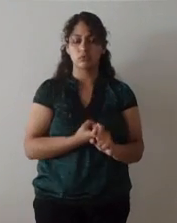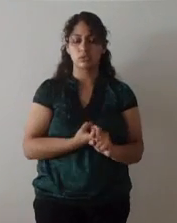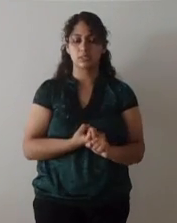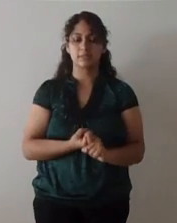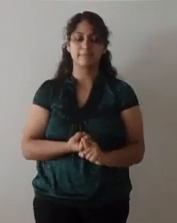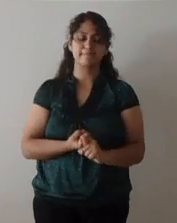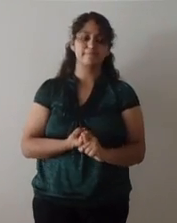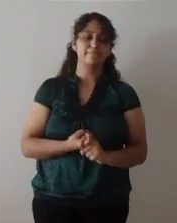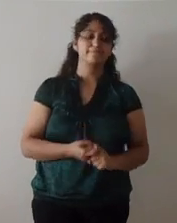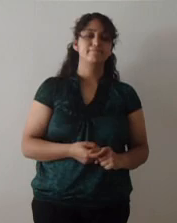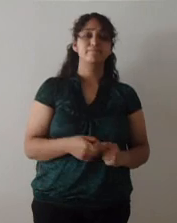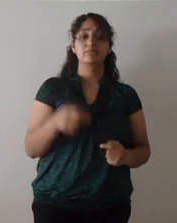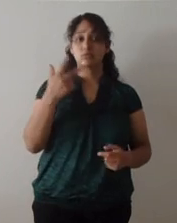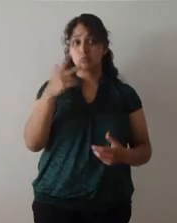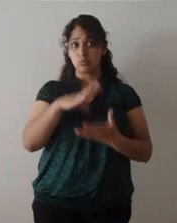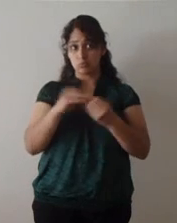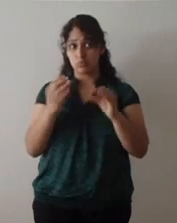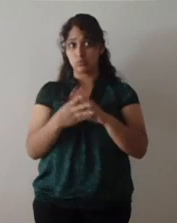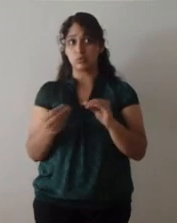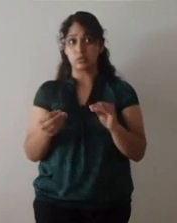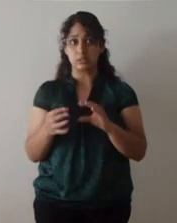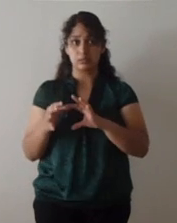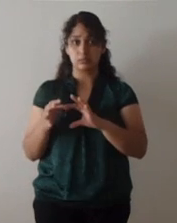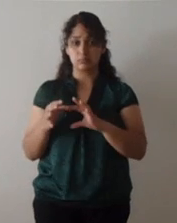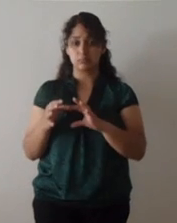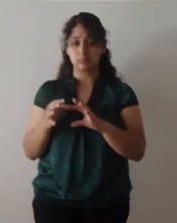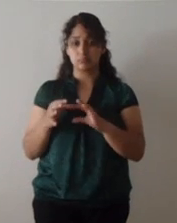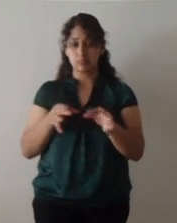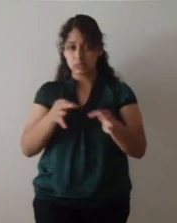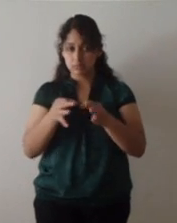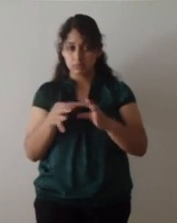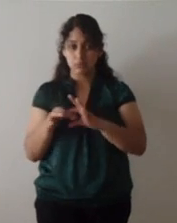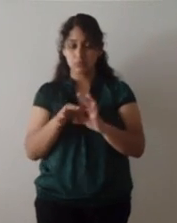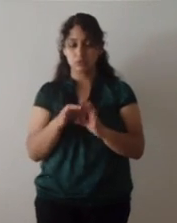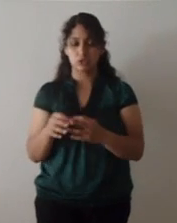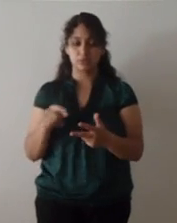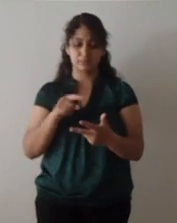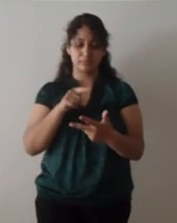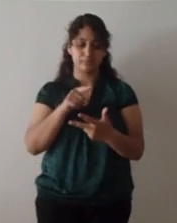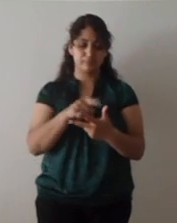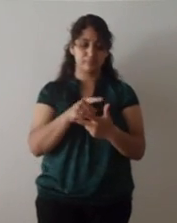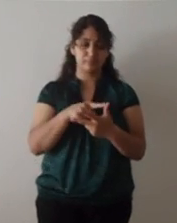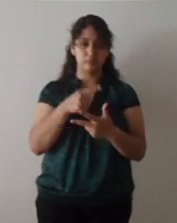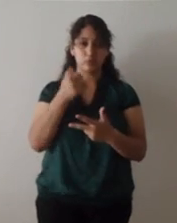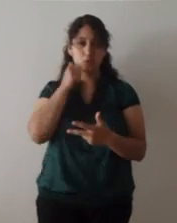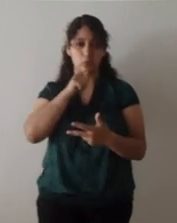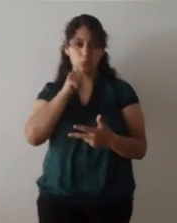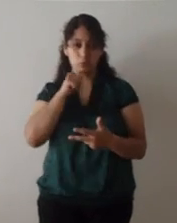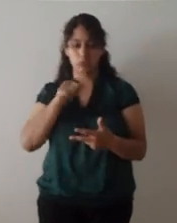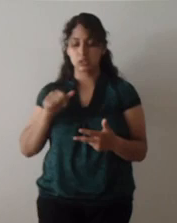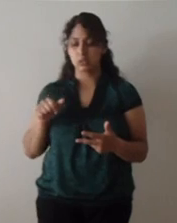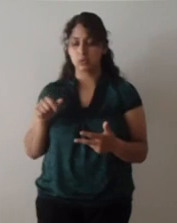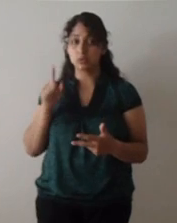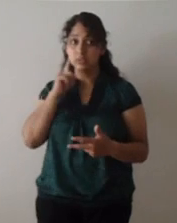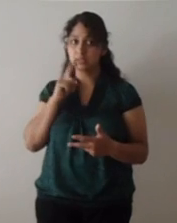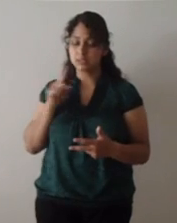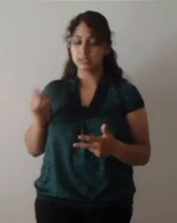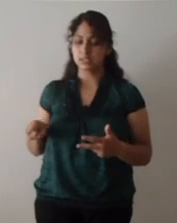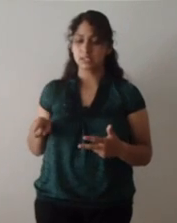differences. In the first story, the mother of a very bright, attractive, and financially advantaged girl was devastated when her deaf